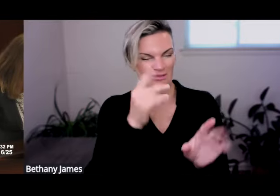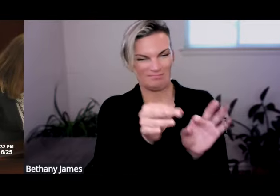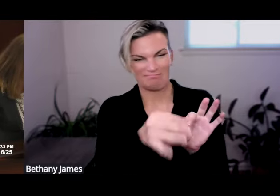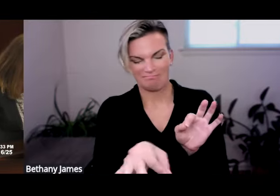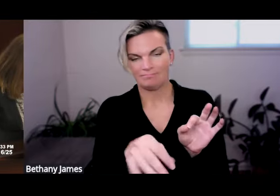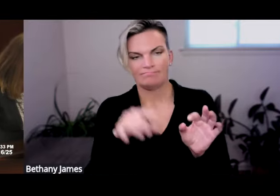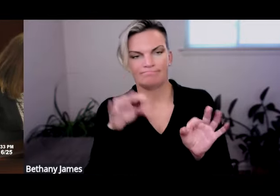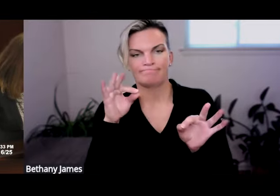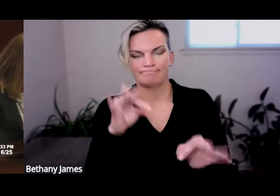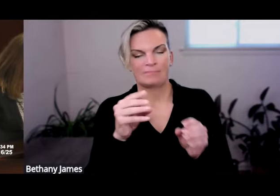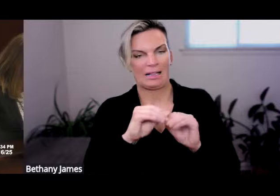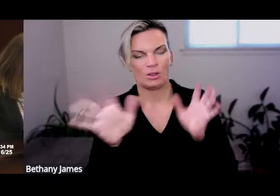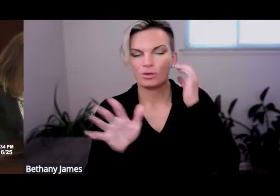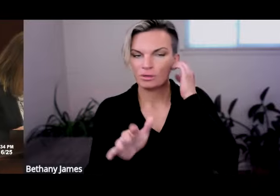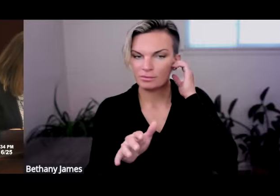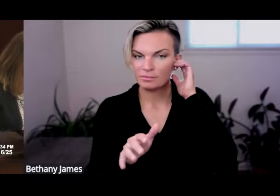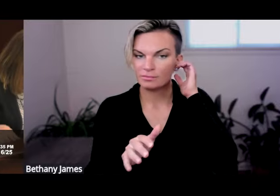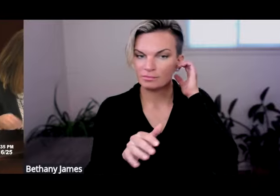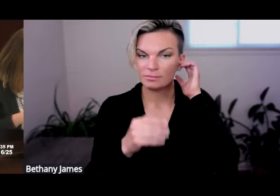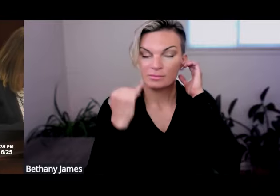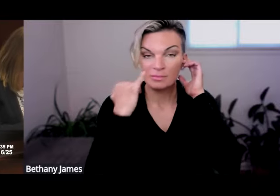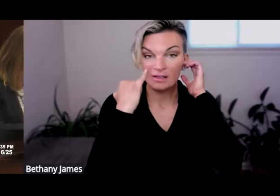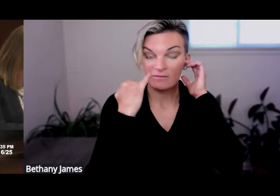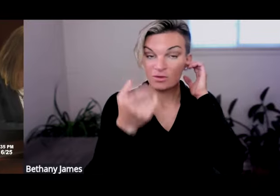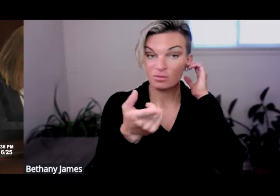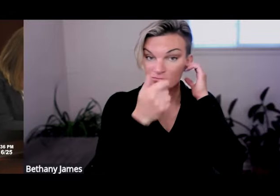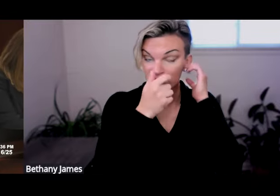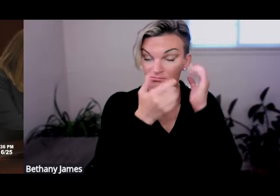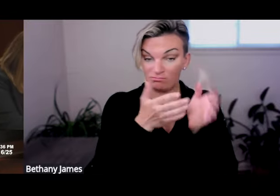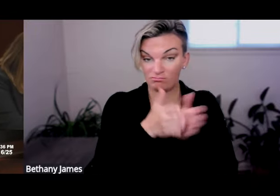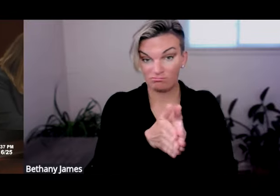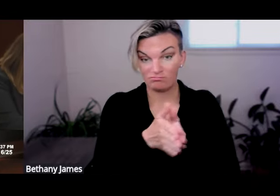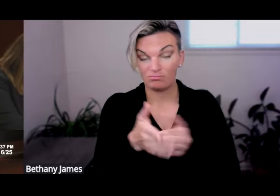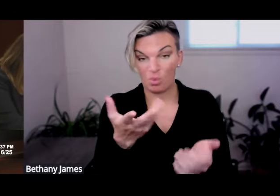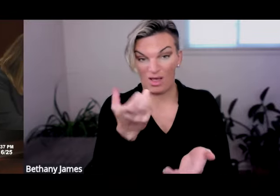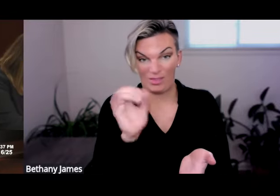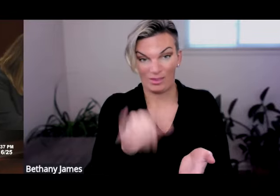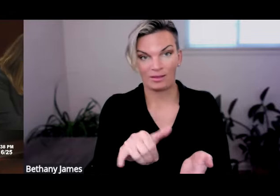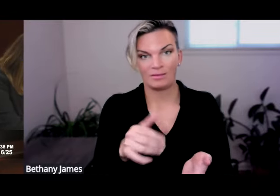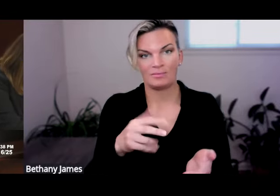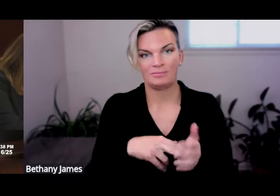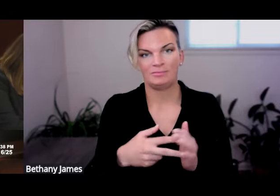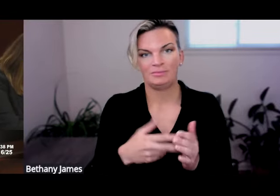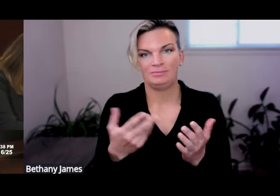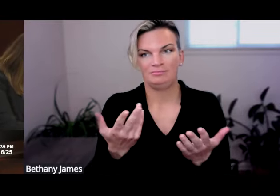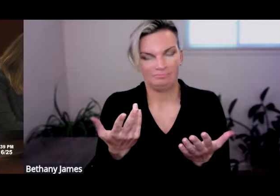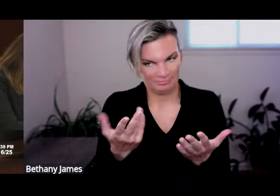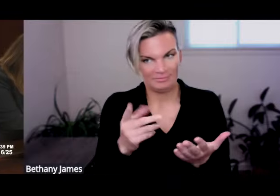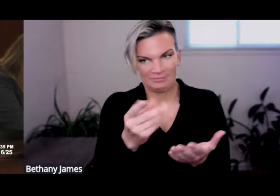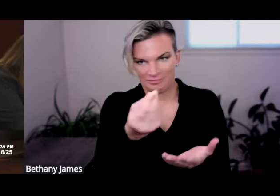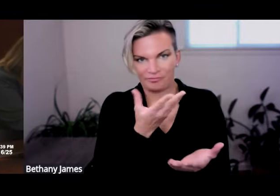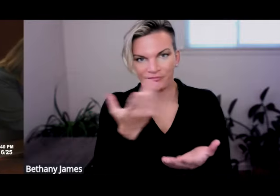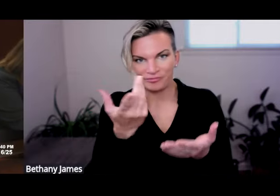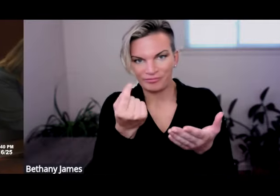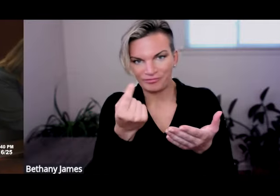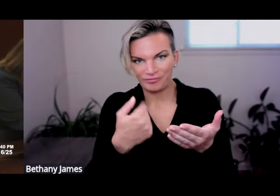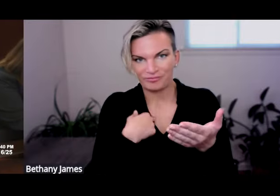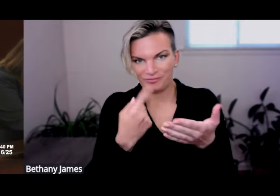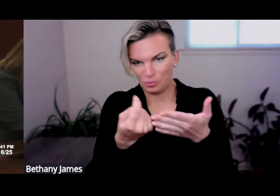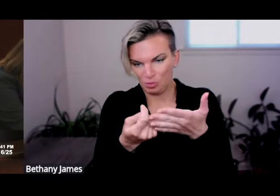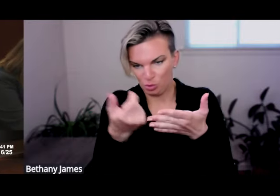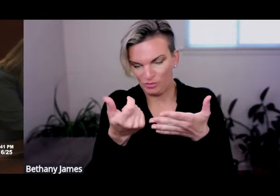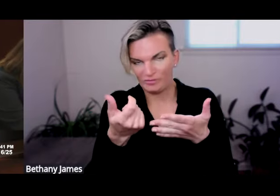Yeah, and if that's something we want, what I would recommend is what is okay to, like, what is the thing that we want to remove? And then I can try to wordsmith and provide